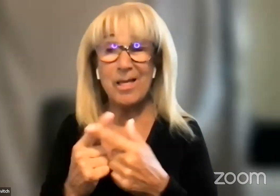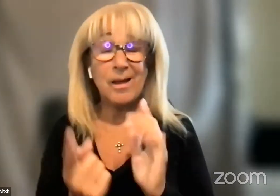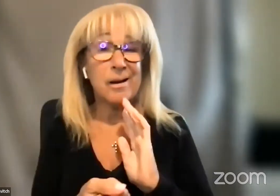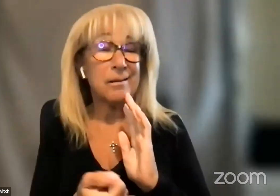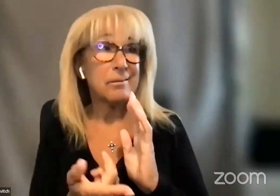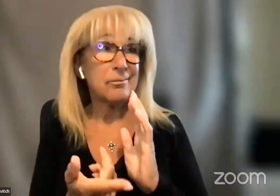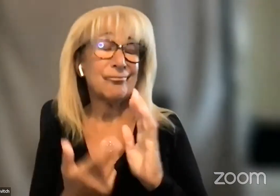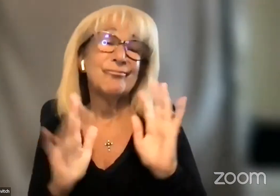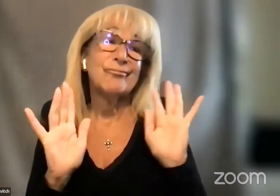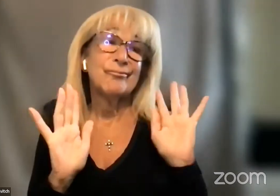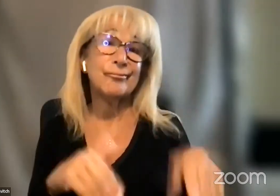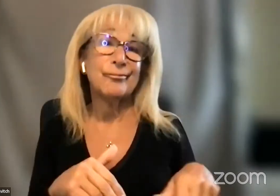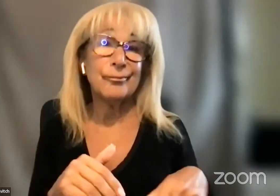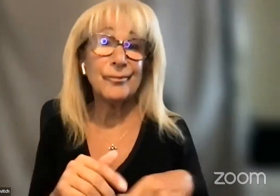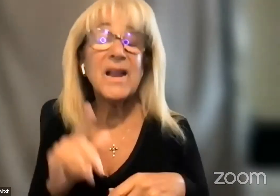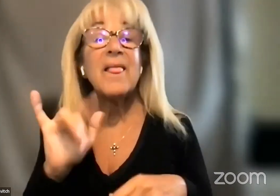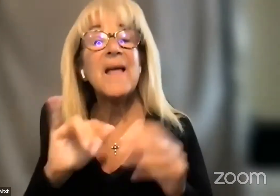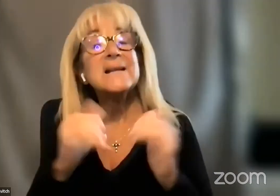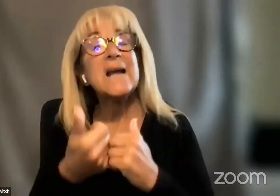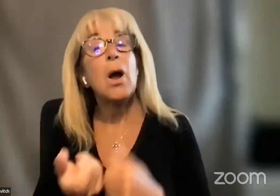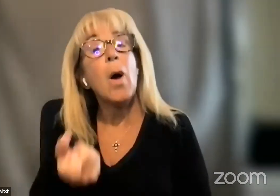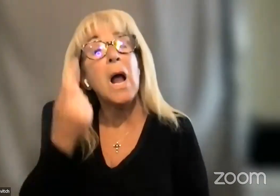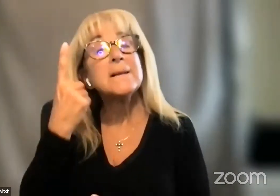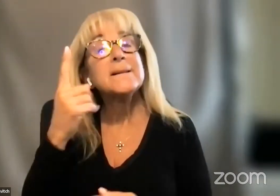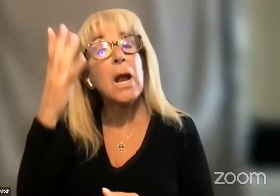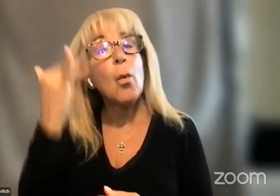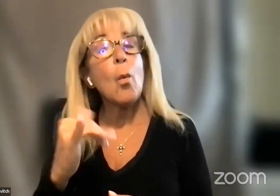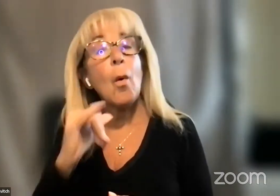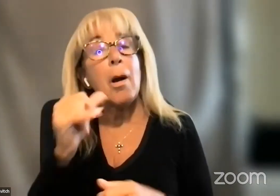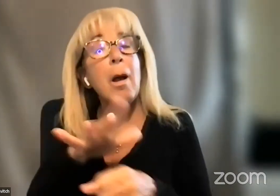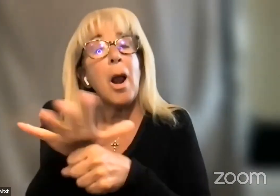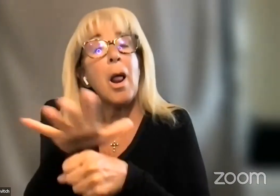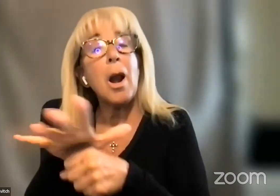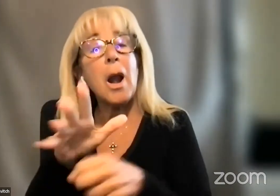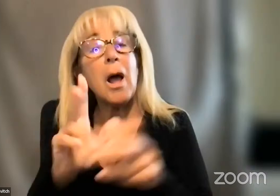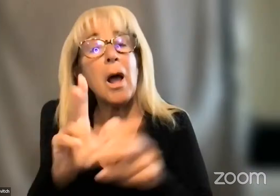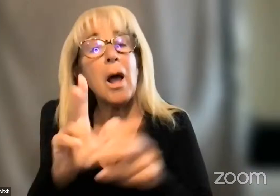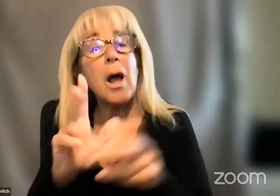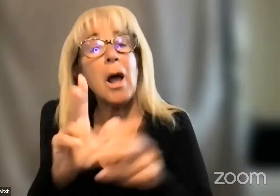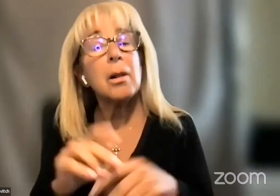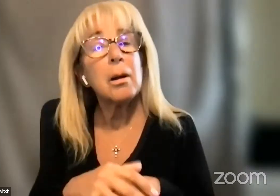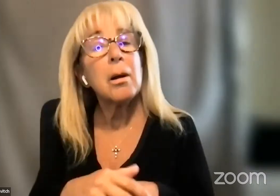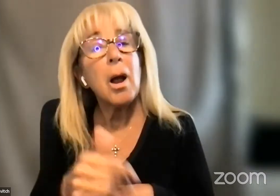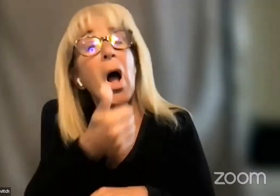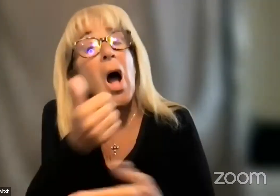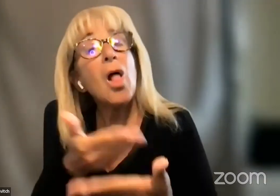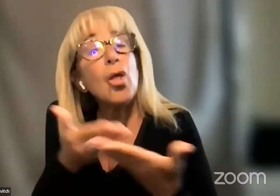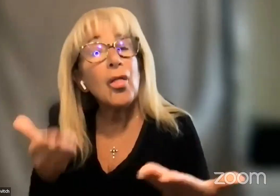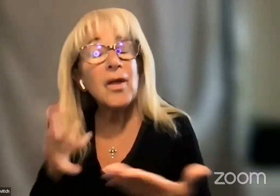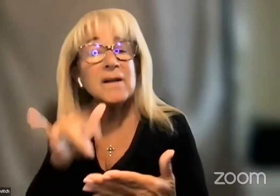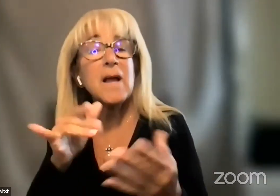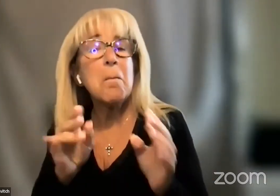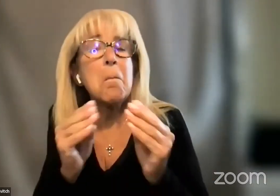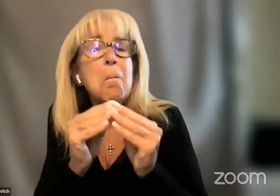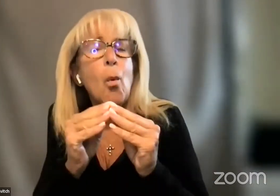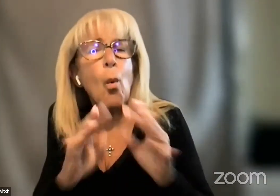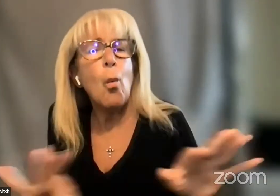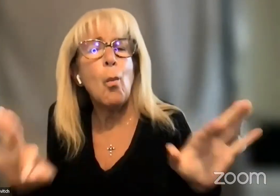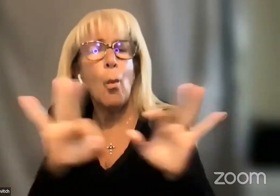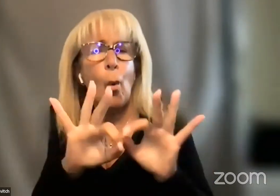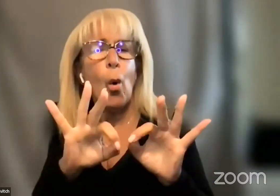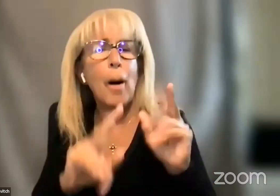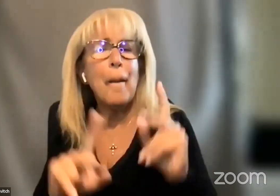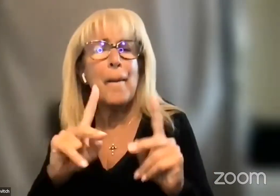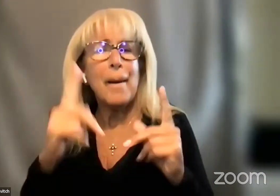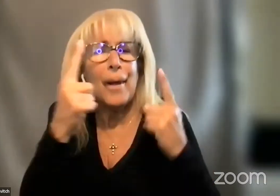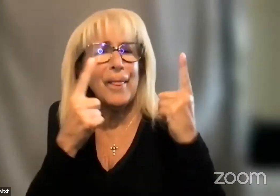I understand the low turnout. Plus, there's several other hot things happening today, and it makes sense to me that people